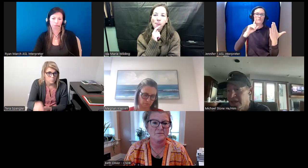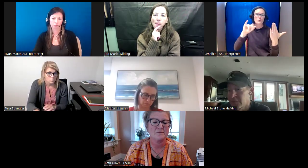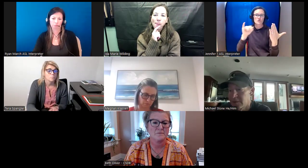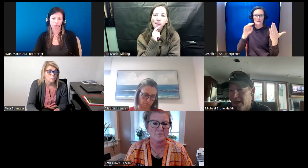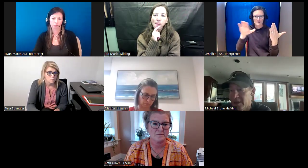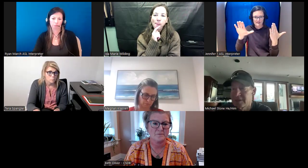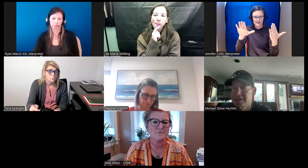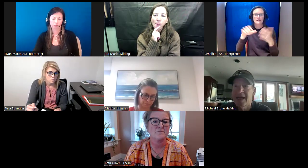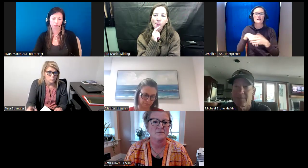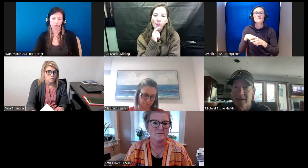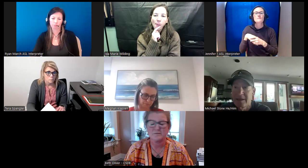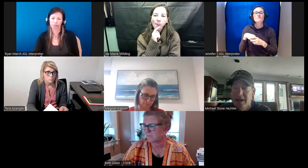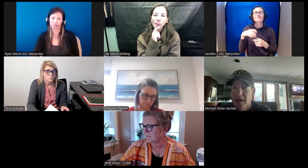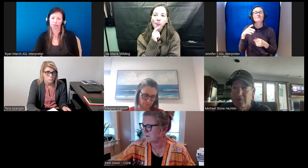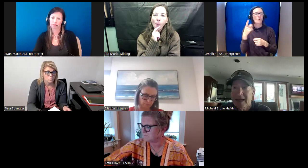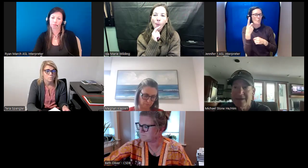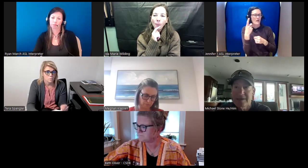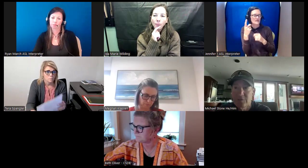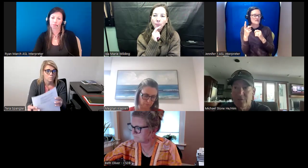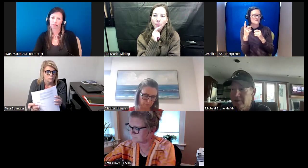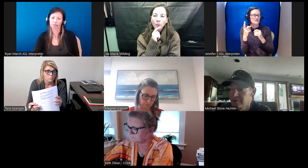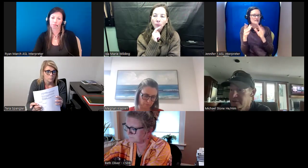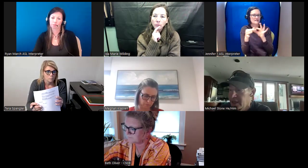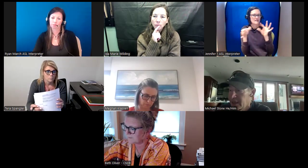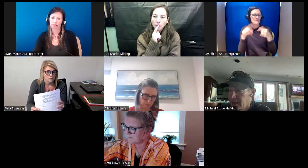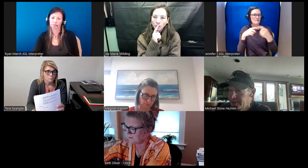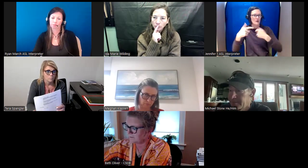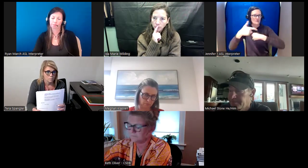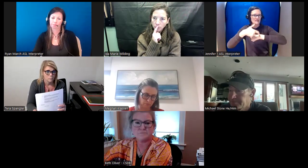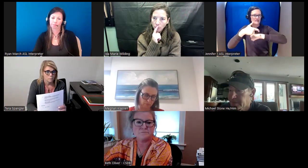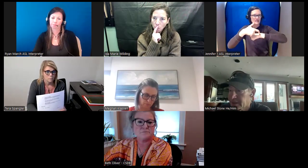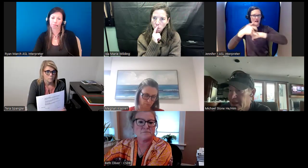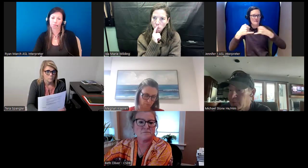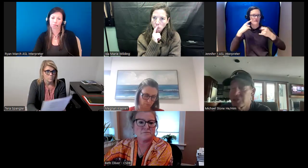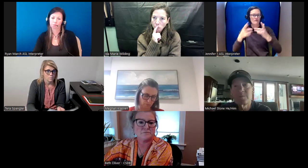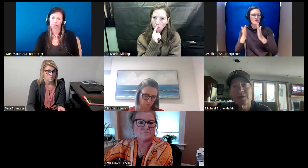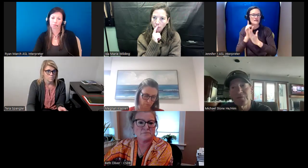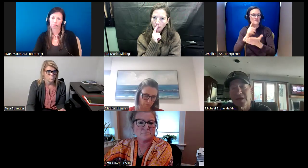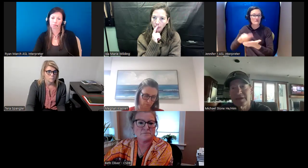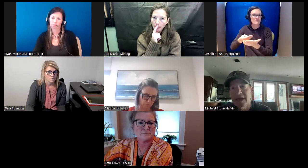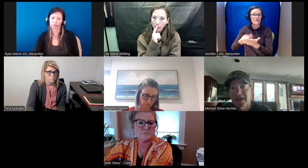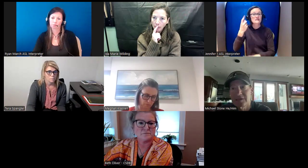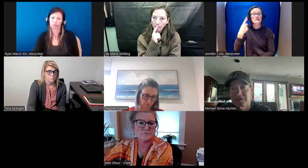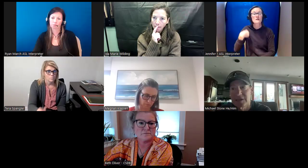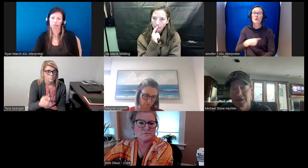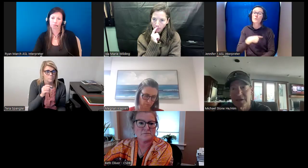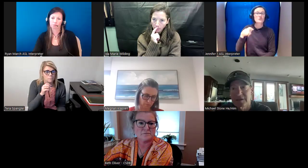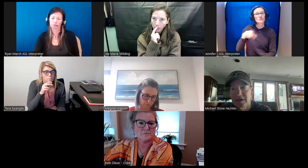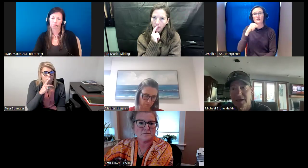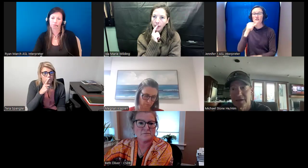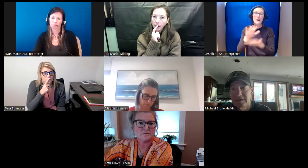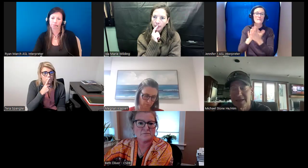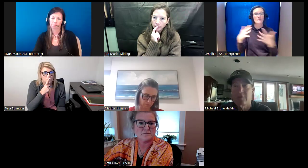one statement about the timing of asking for funds. We shouldn't be afraid to ask